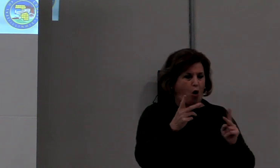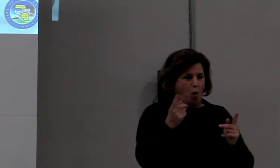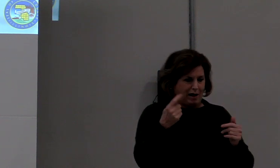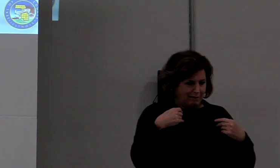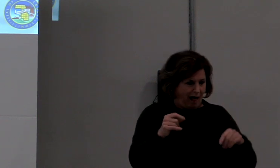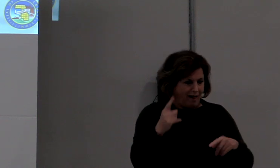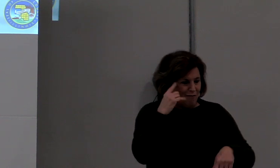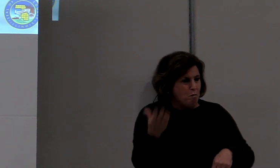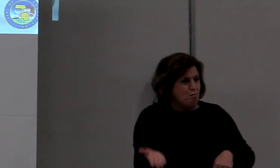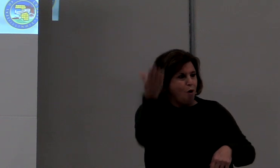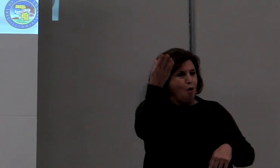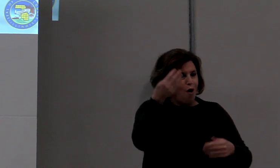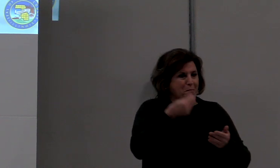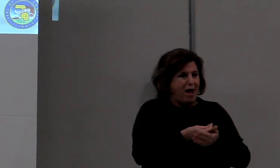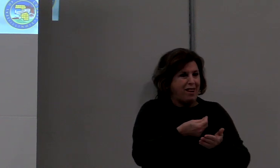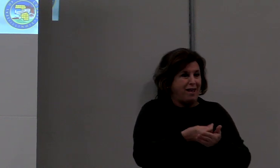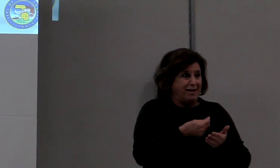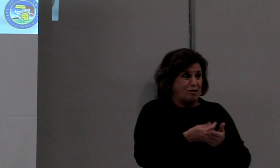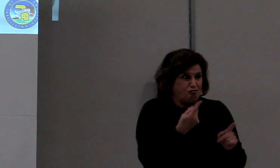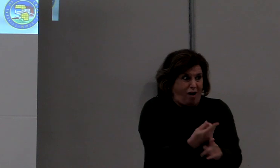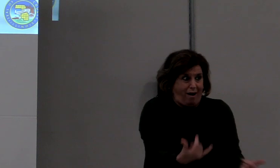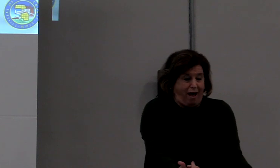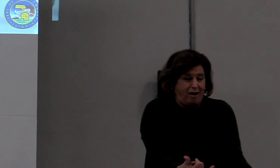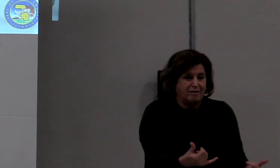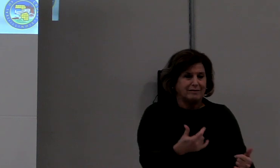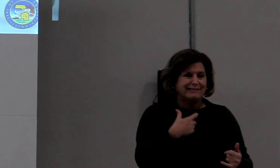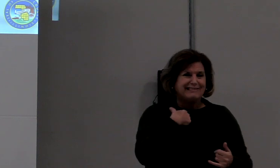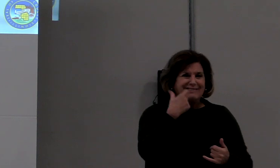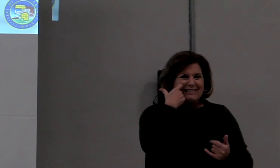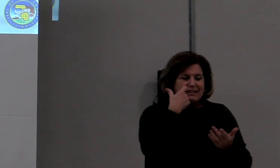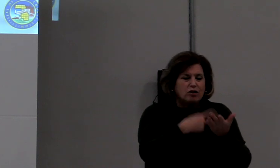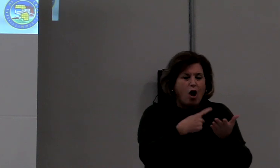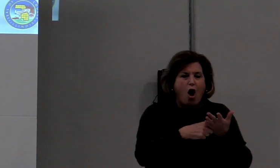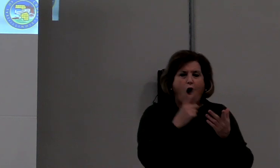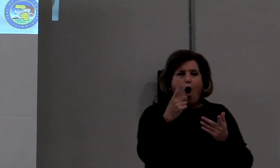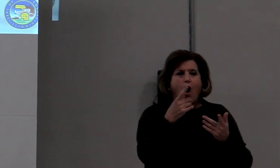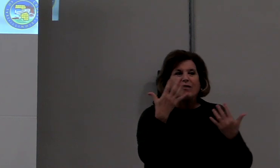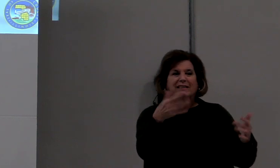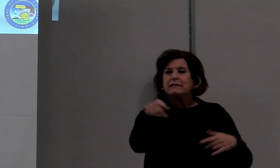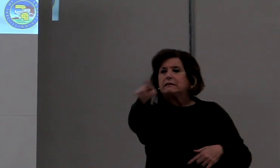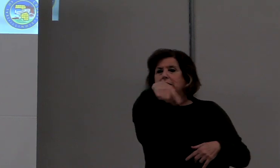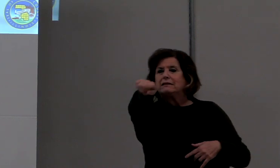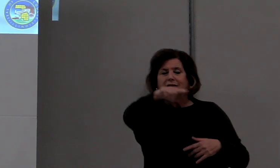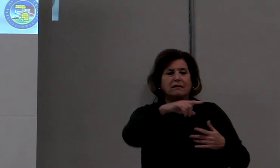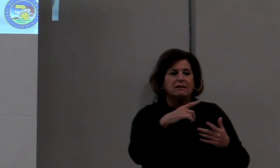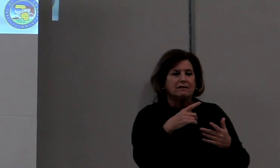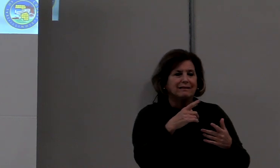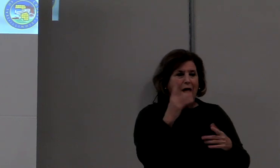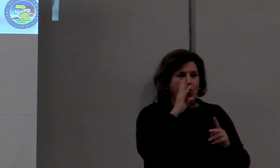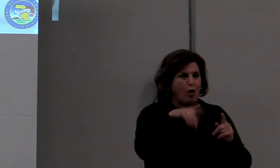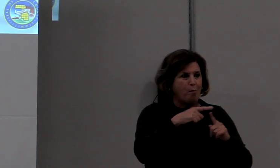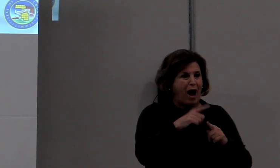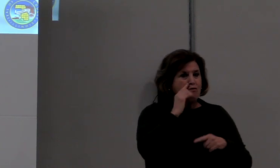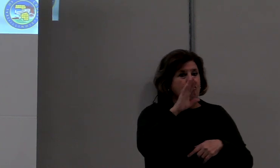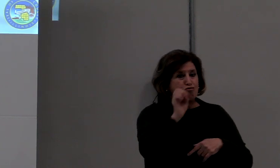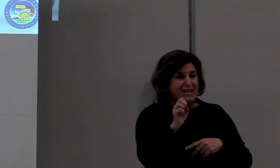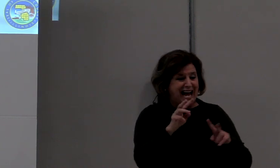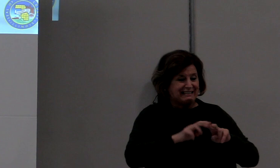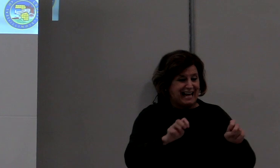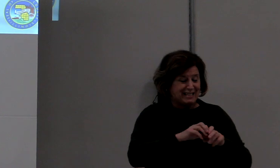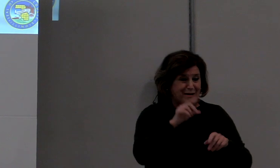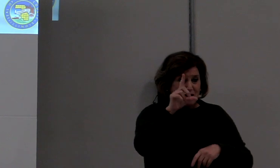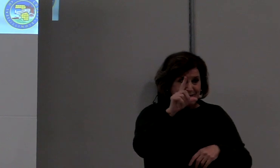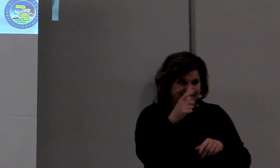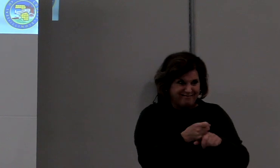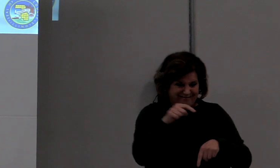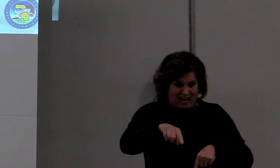So I was speaking earlier to one of the audience members here, worried about the 2022 reassessment because of what's going